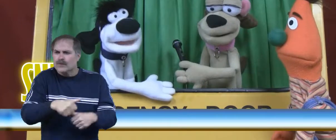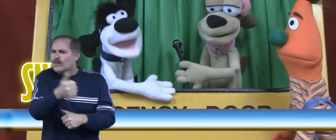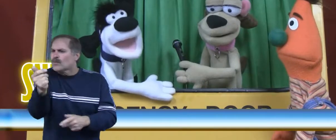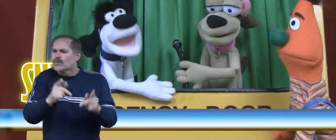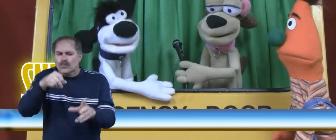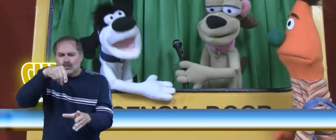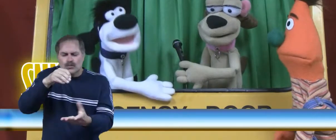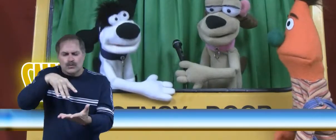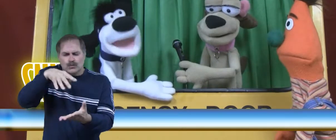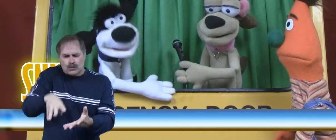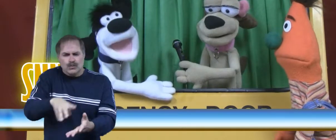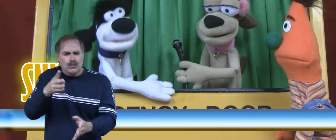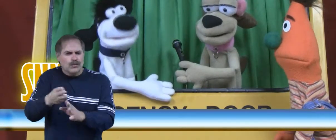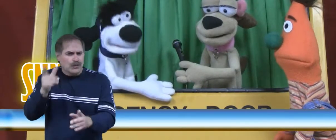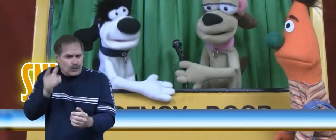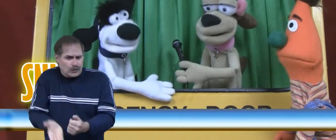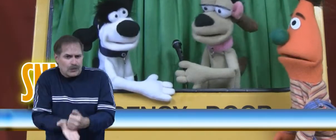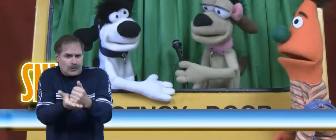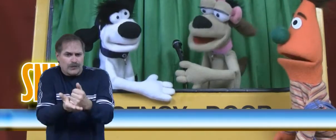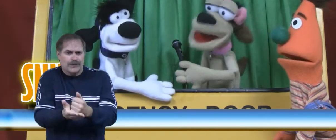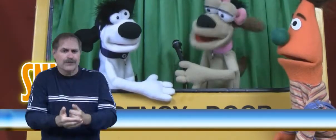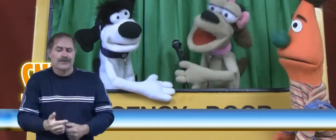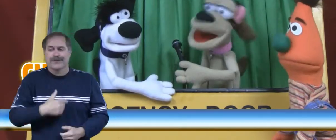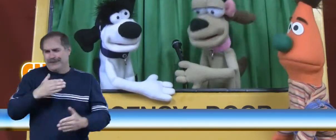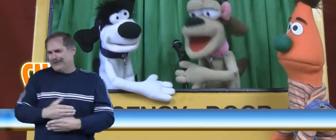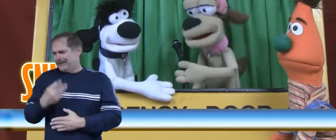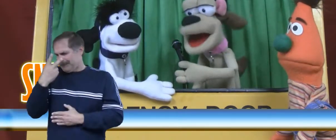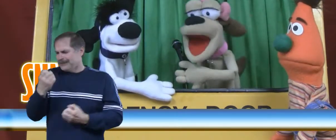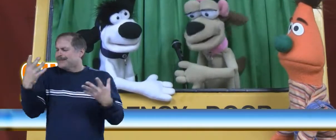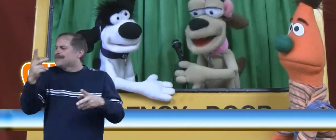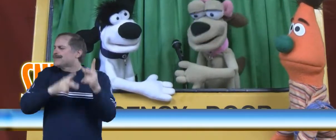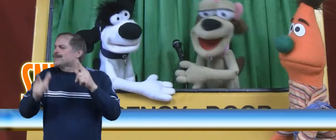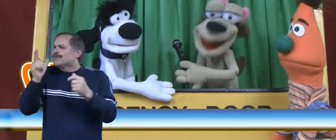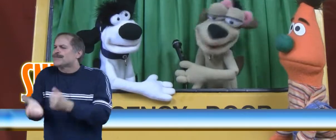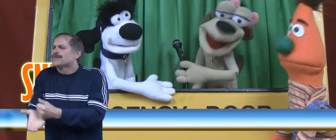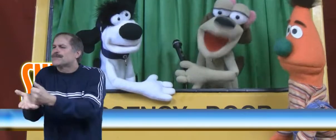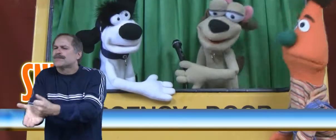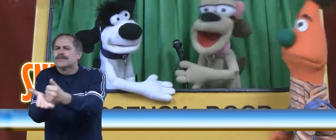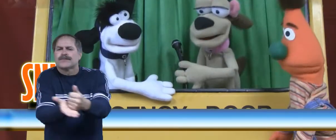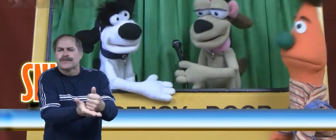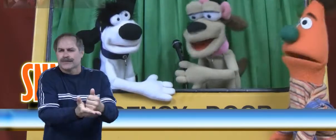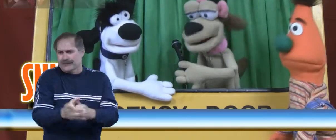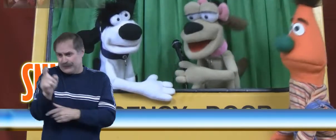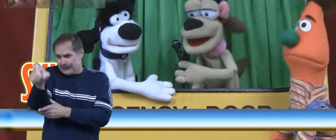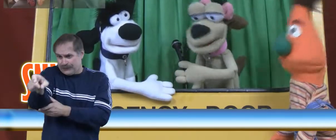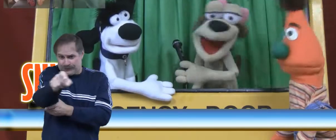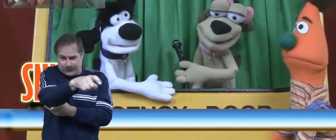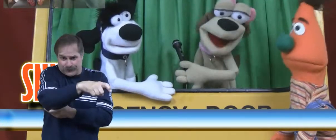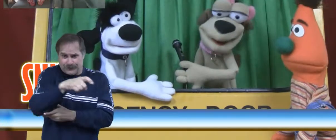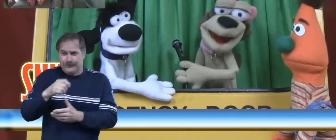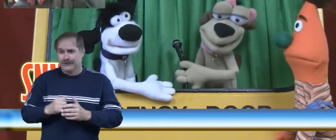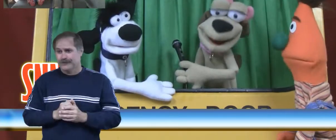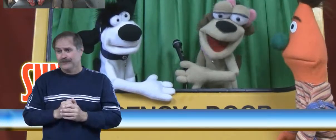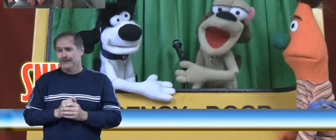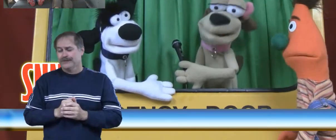driver, or other students on the bus. I'm really happy to see that there are so many different people who are willing to help